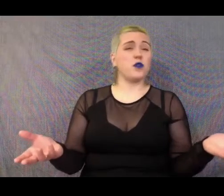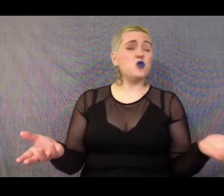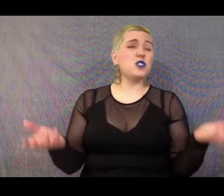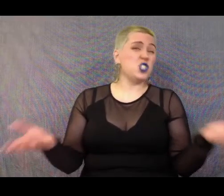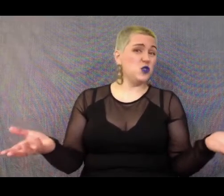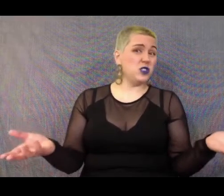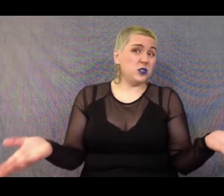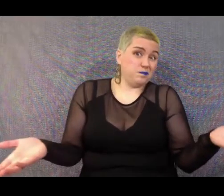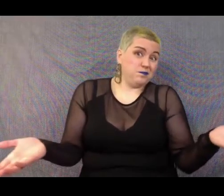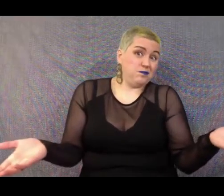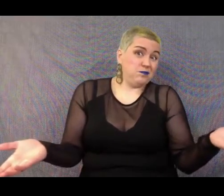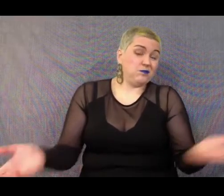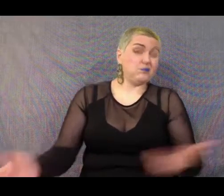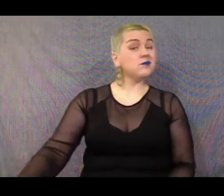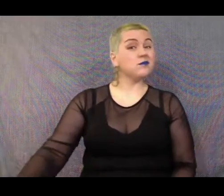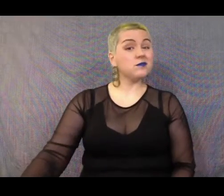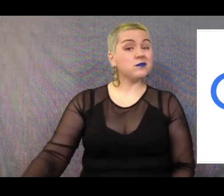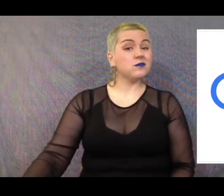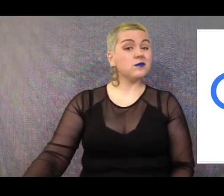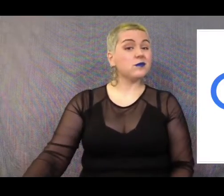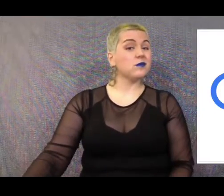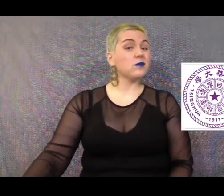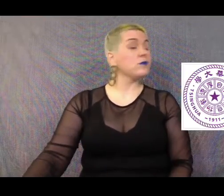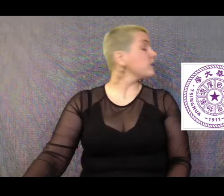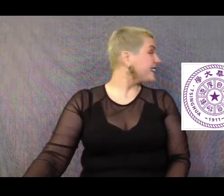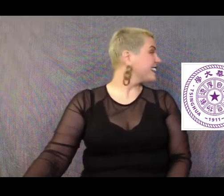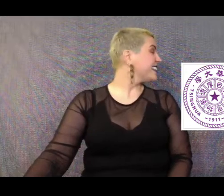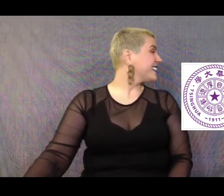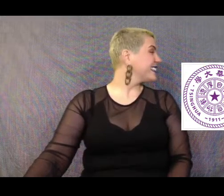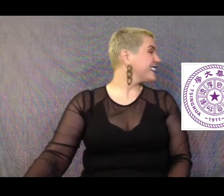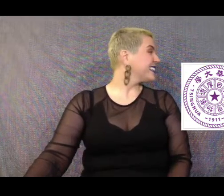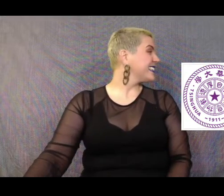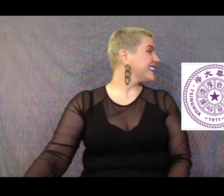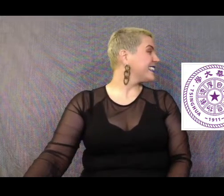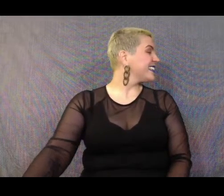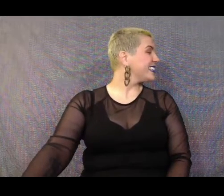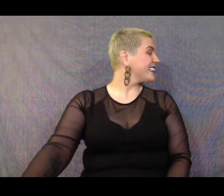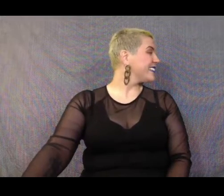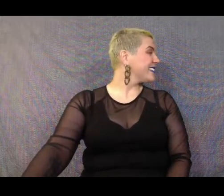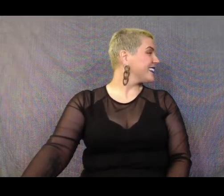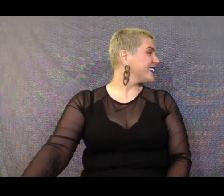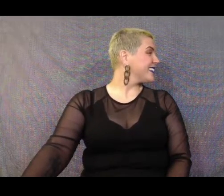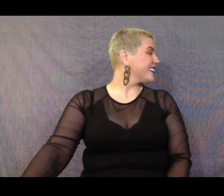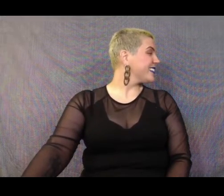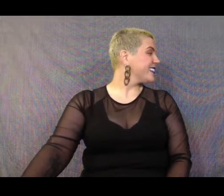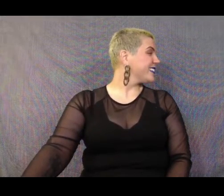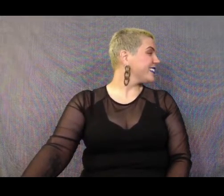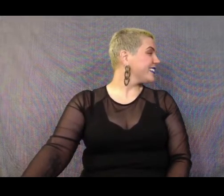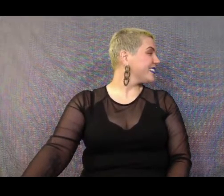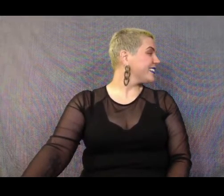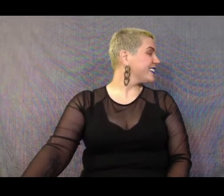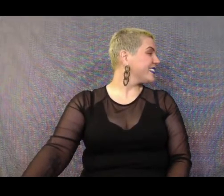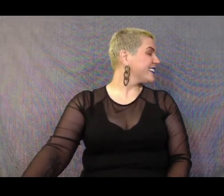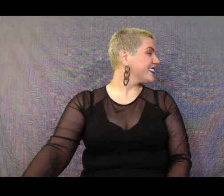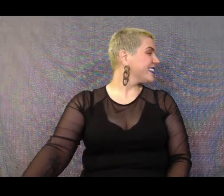of review was used? Some researchers at Google and Tsinghua University in Beijing were curious to see if single-blind